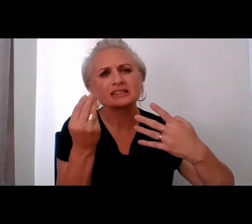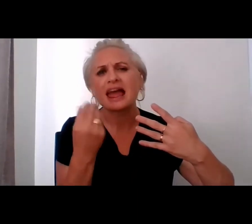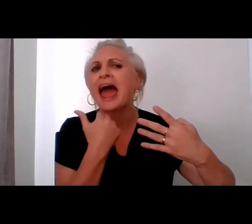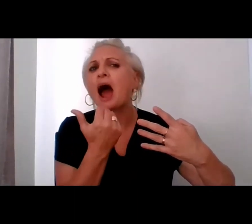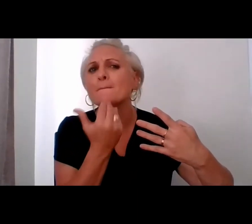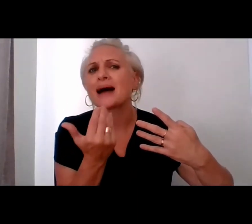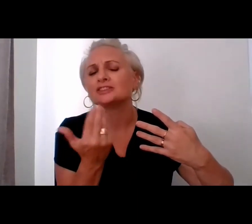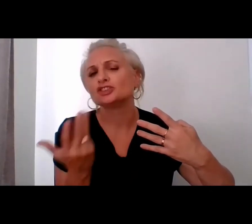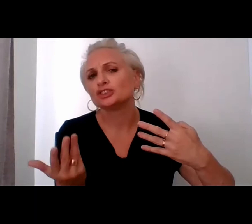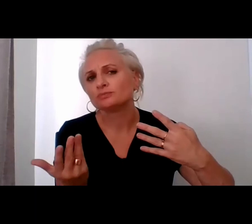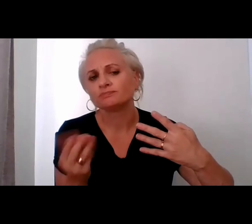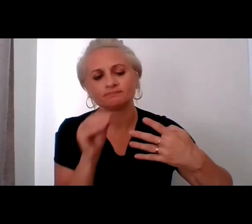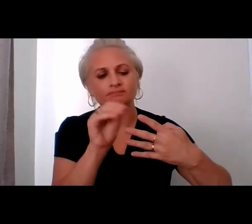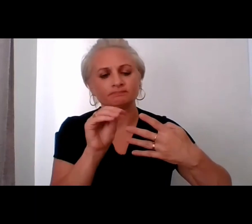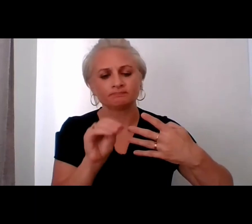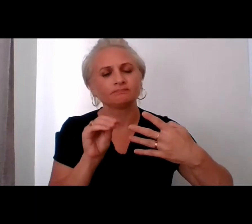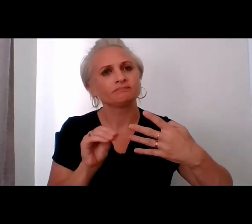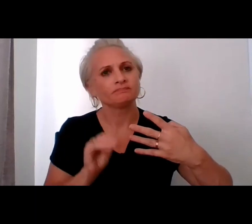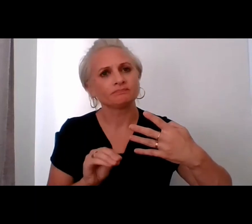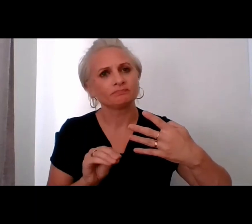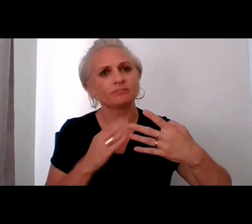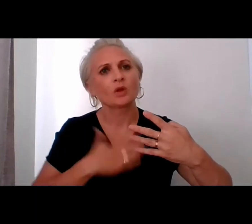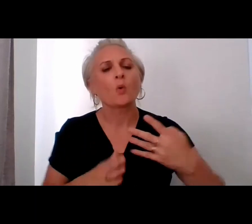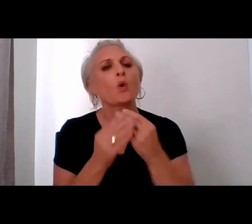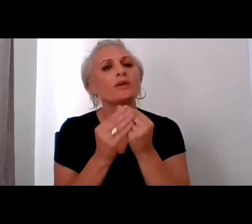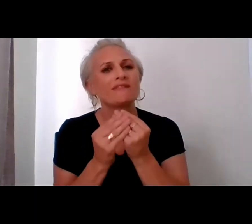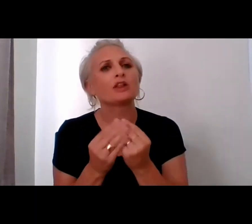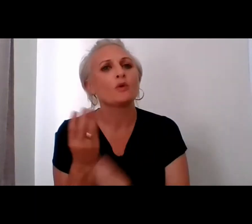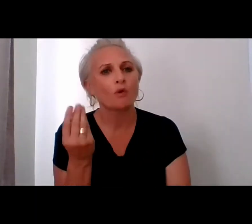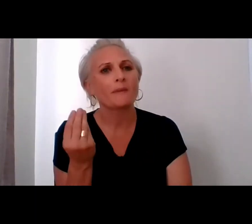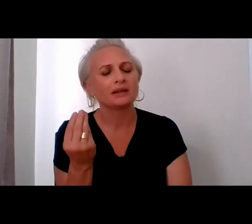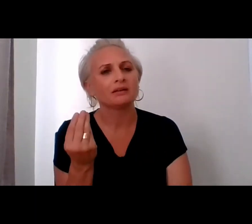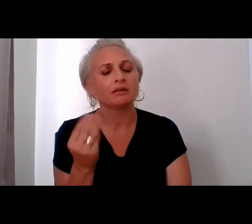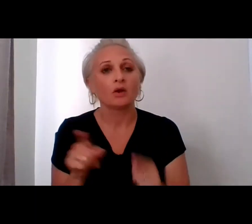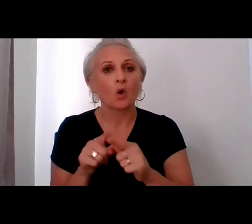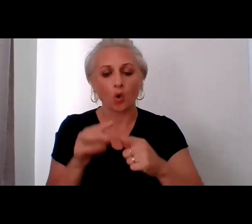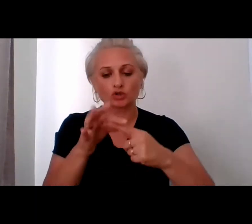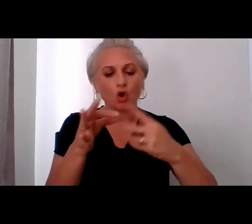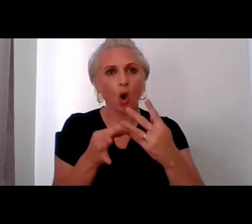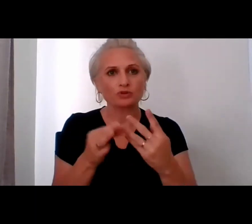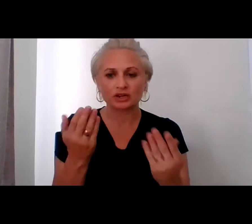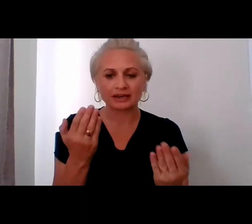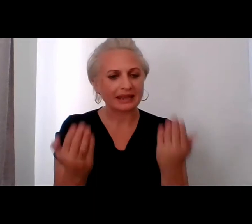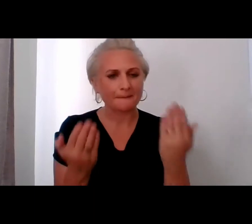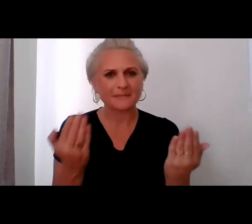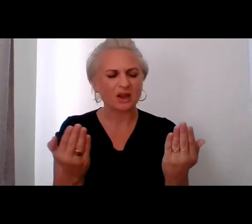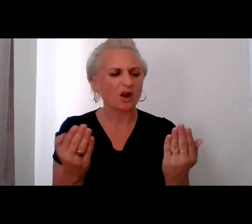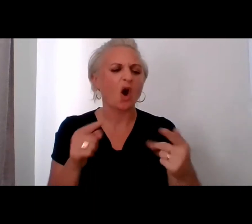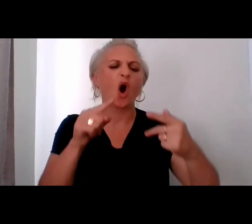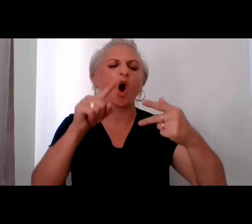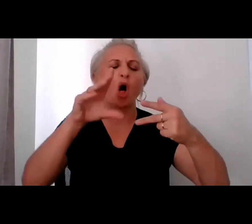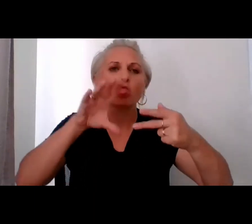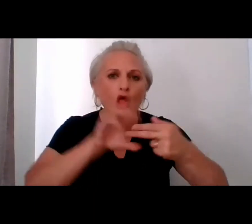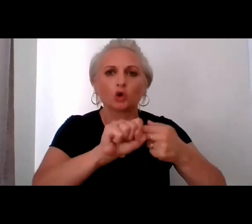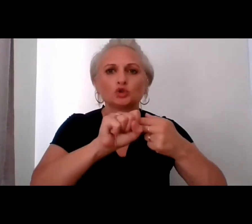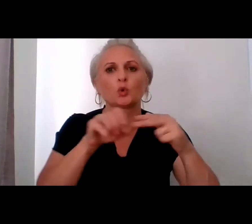And efficiency, value for money. In comparing options, are there any that look similar in terms